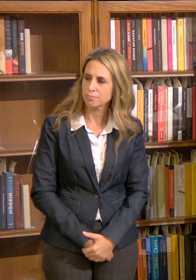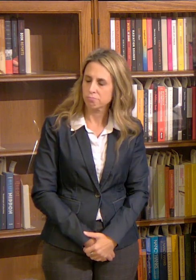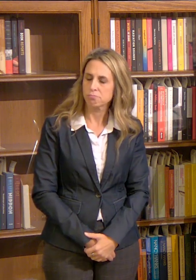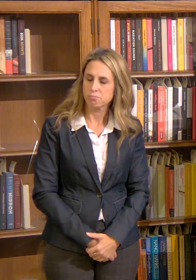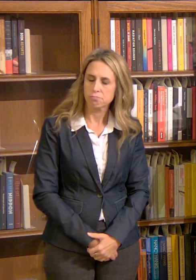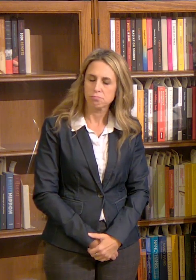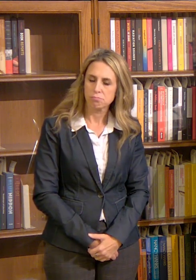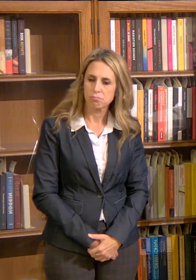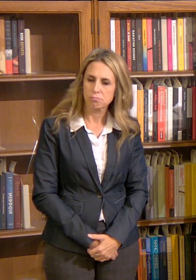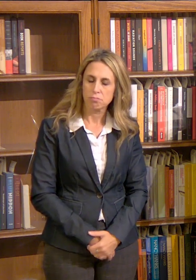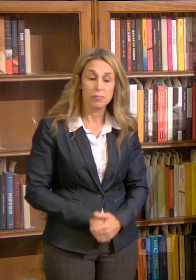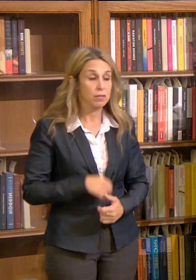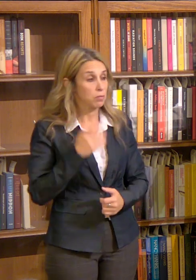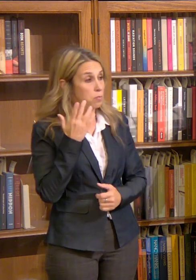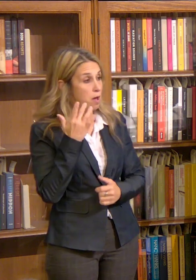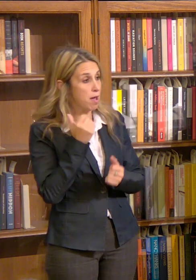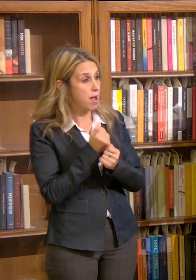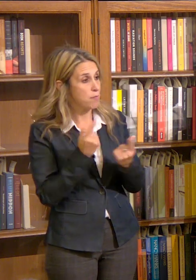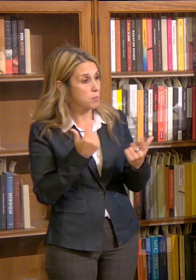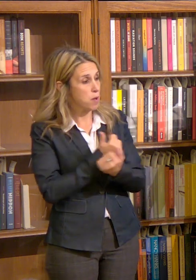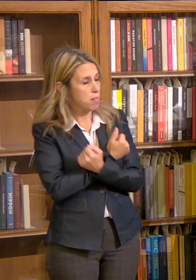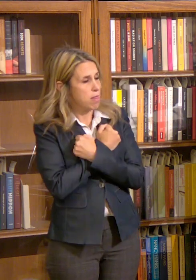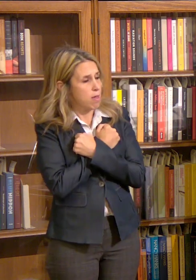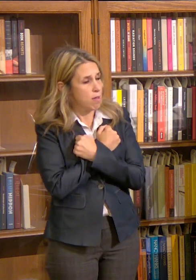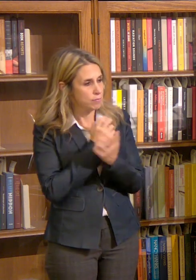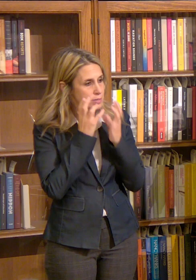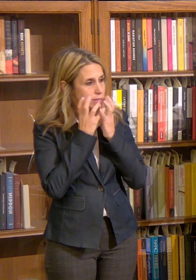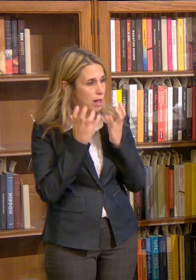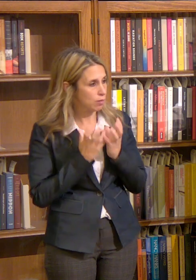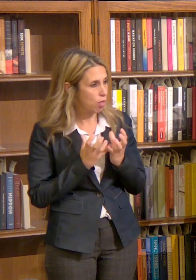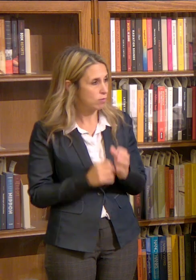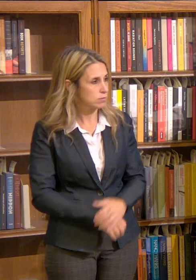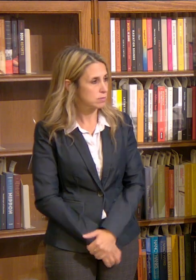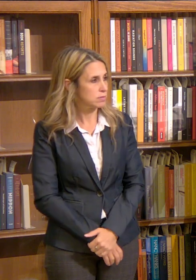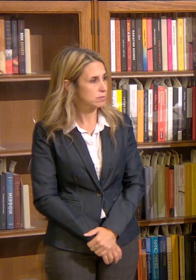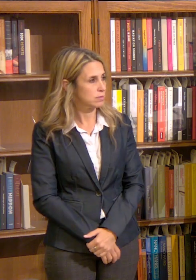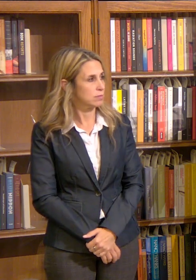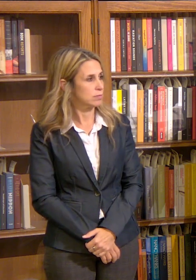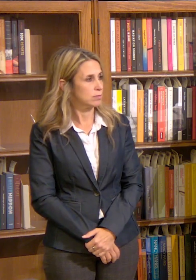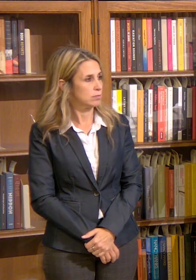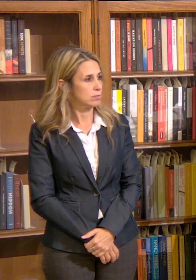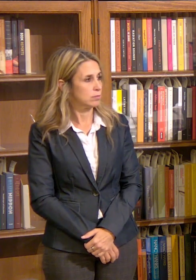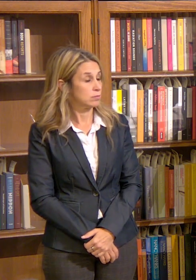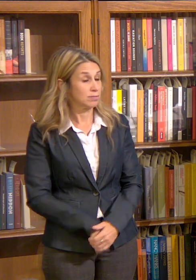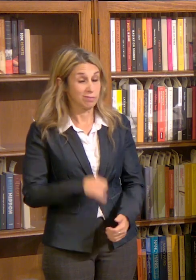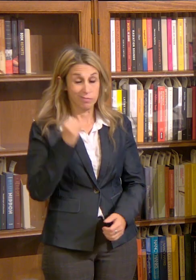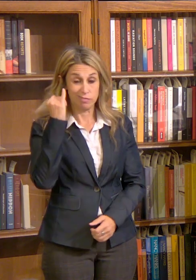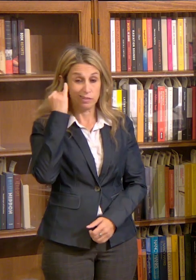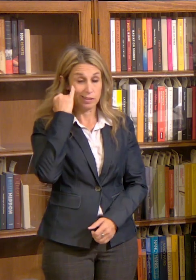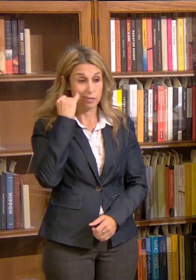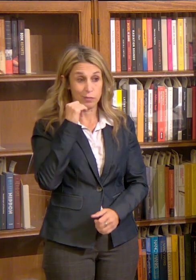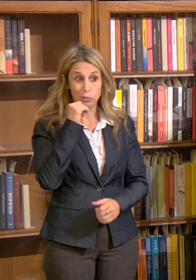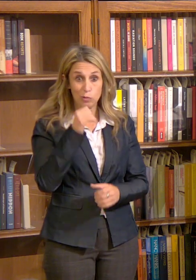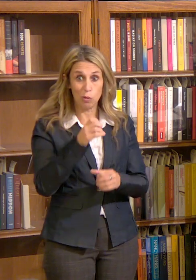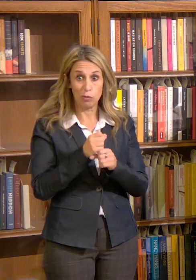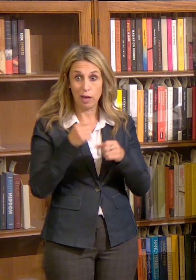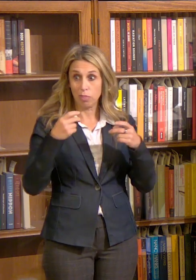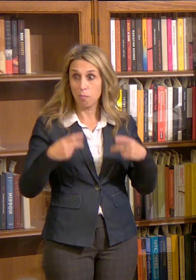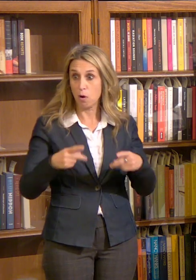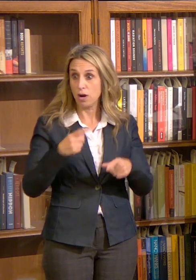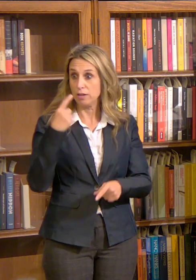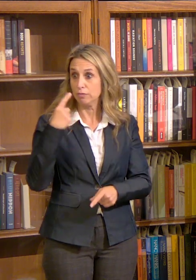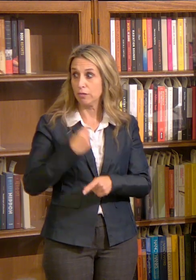Claus cuz everybody love Santa Claus and if you don't get the party